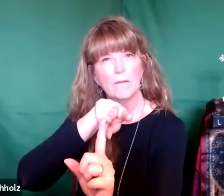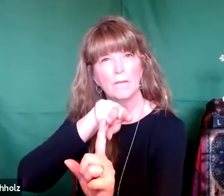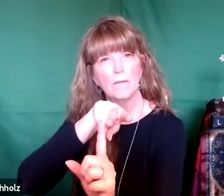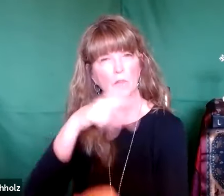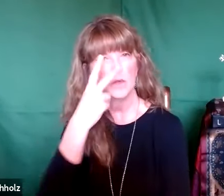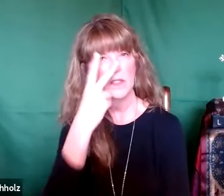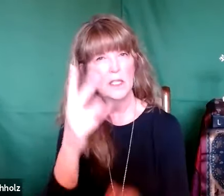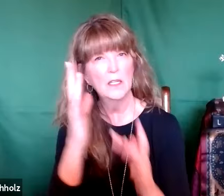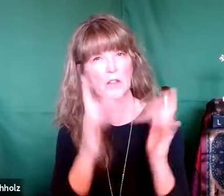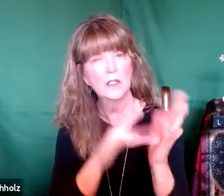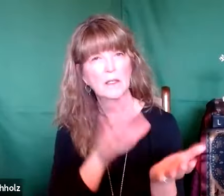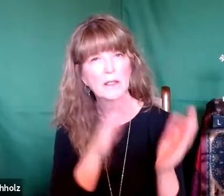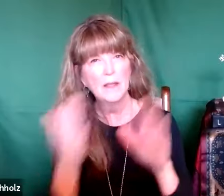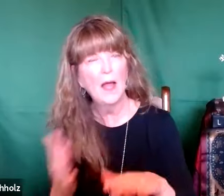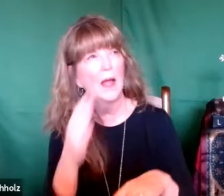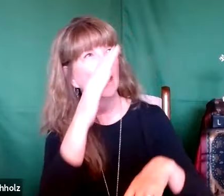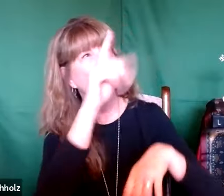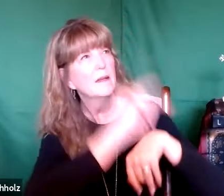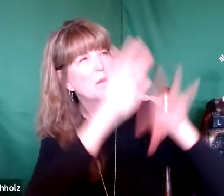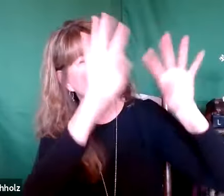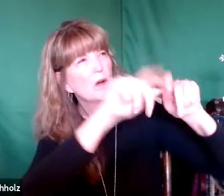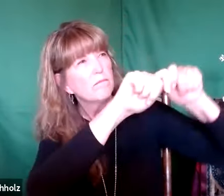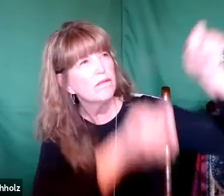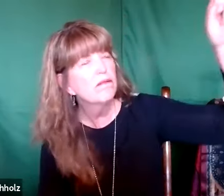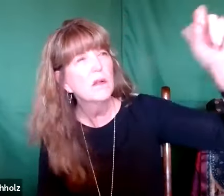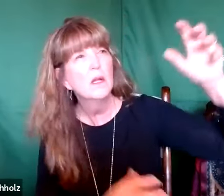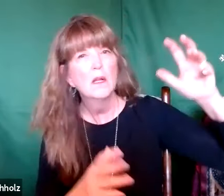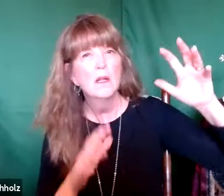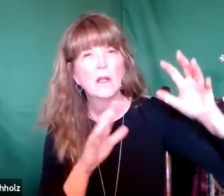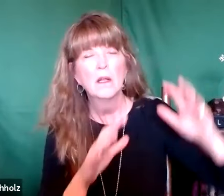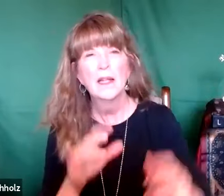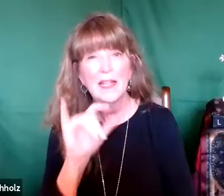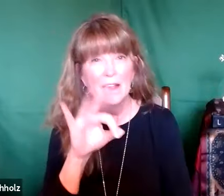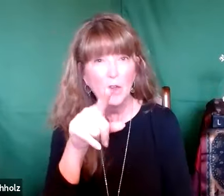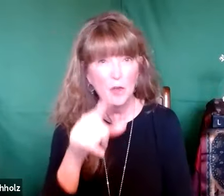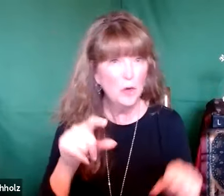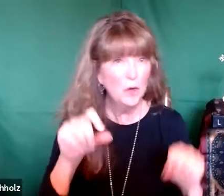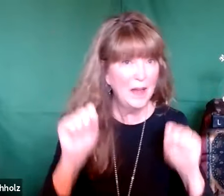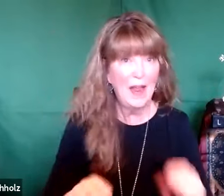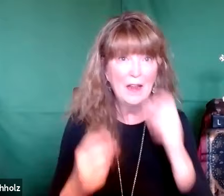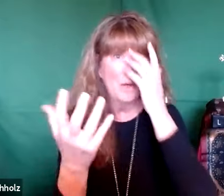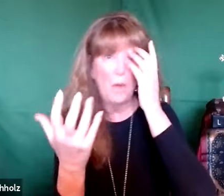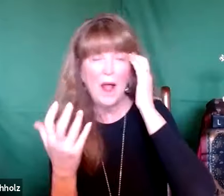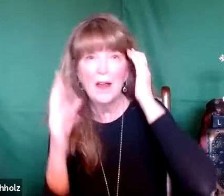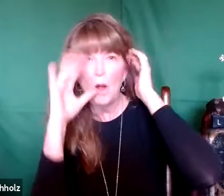It's wonderful to kind of look at things from the Roman soldier's perspective, from the death of Jesus to the rending of the curtain.